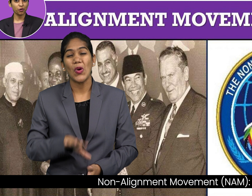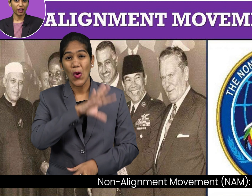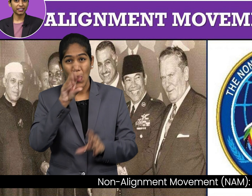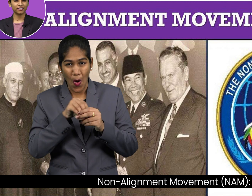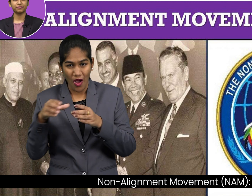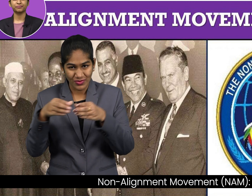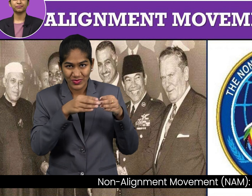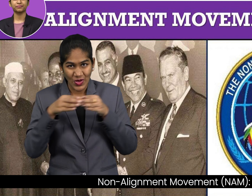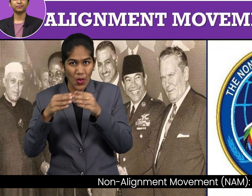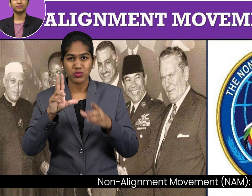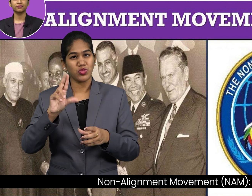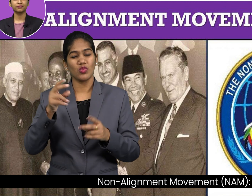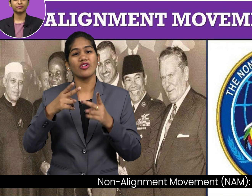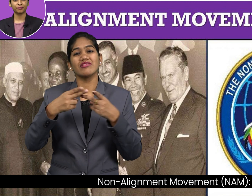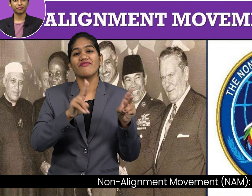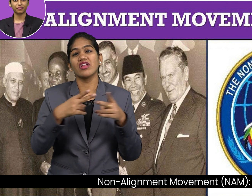Non-alignment movement,